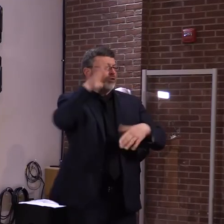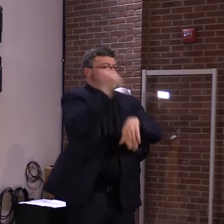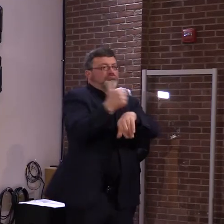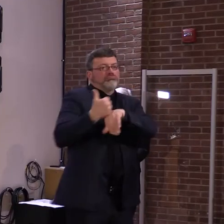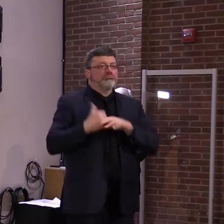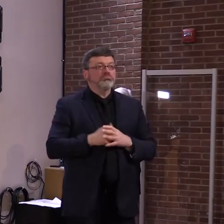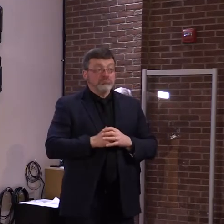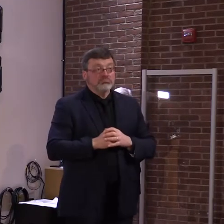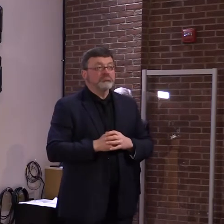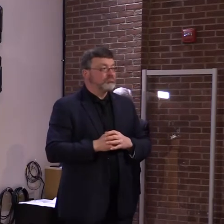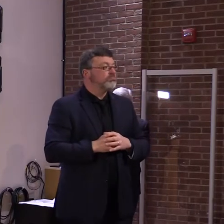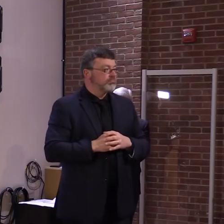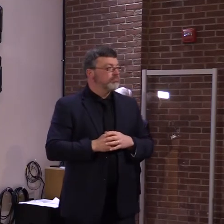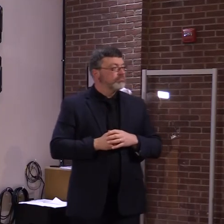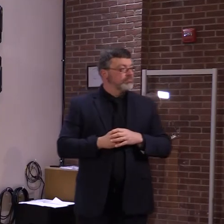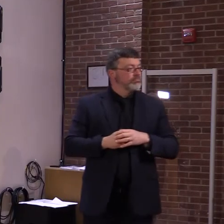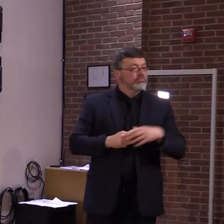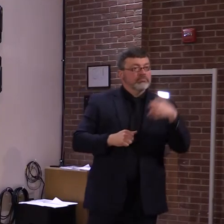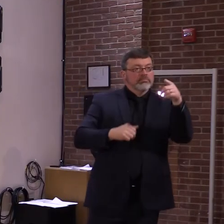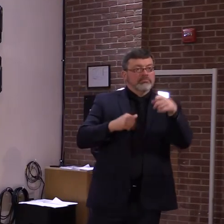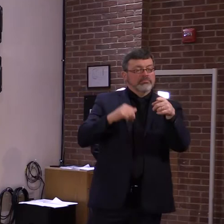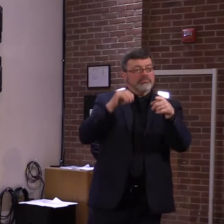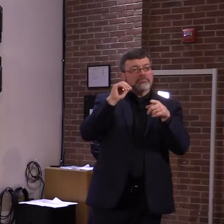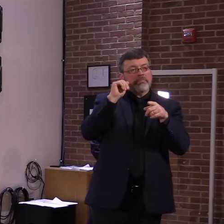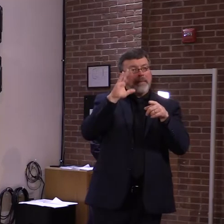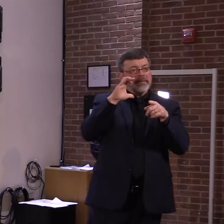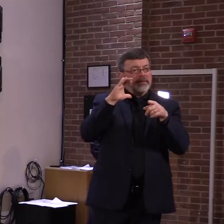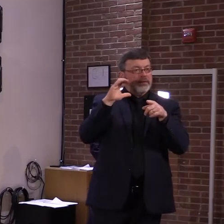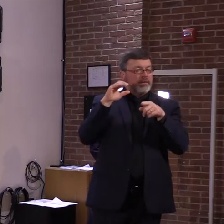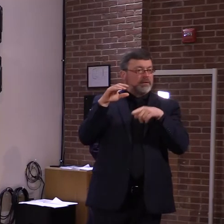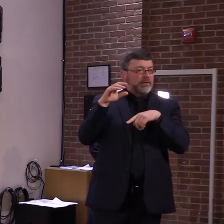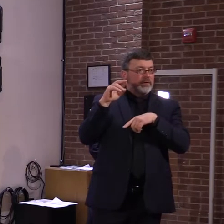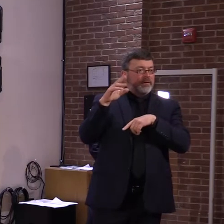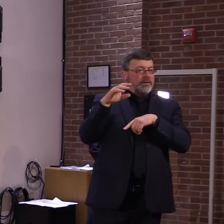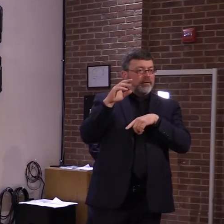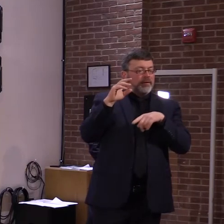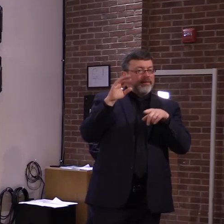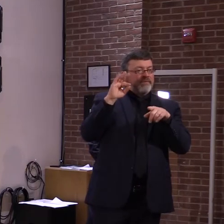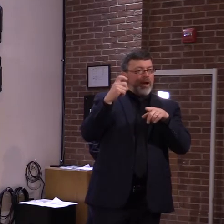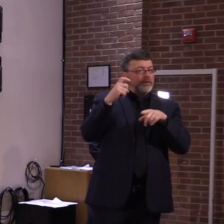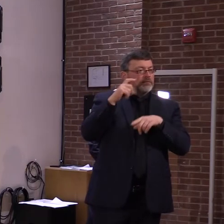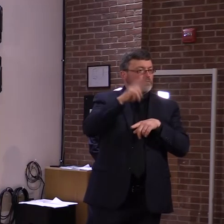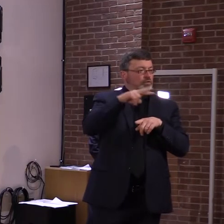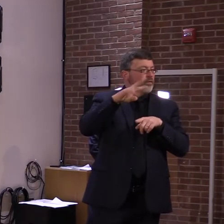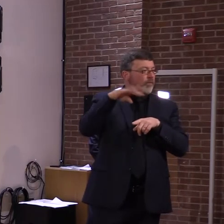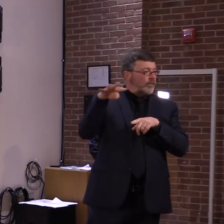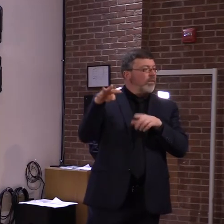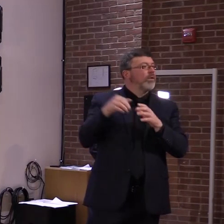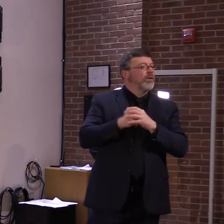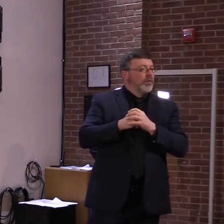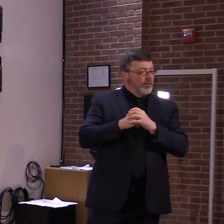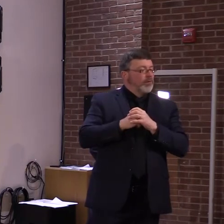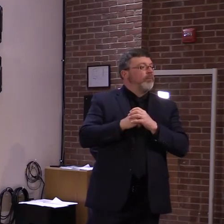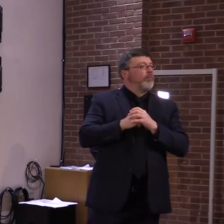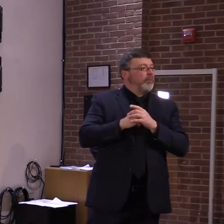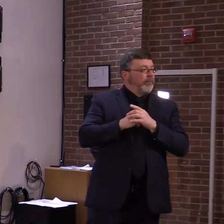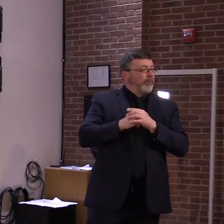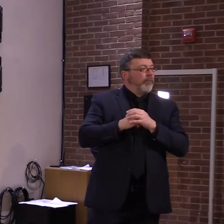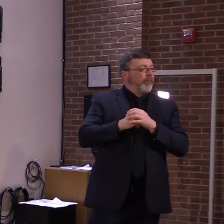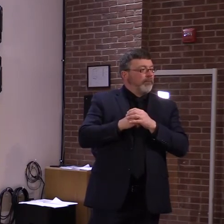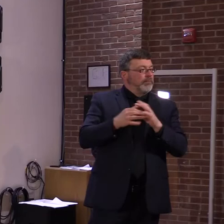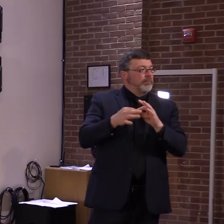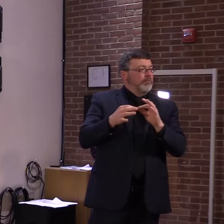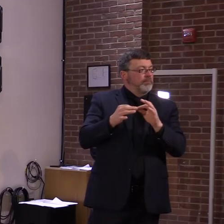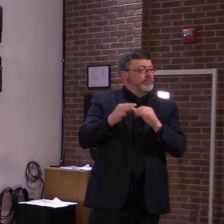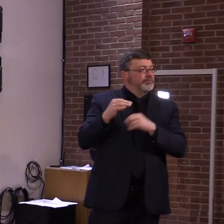Steve? Governor, with the as we're getting closer to the end of this emergency situation, you're, I'm